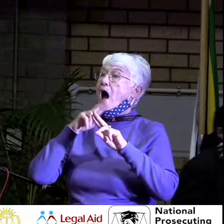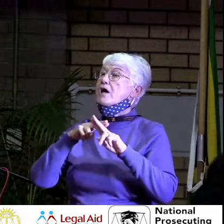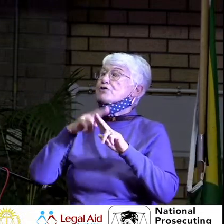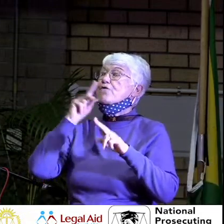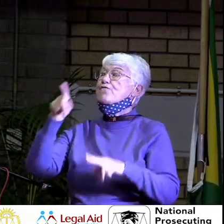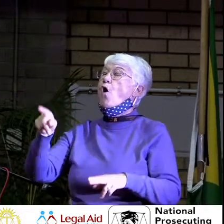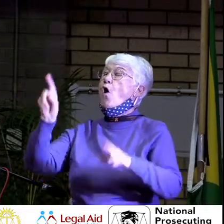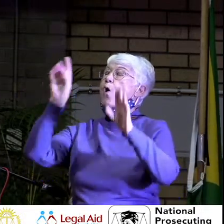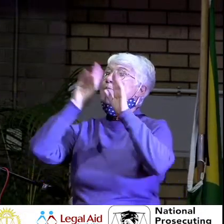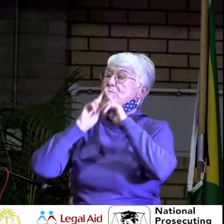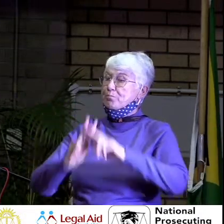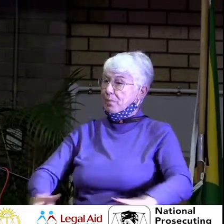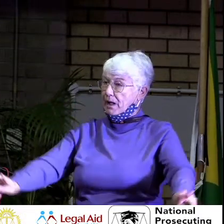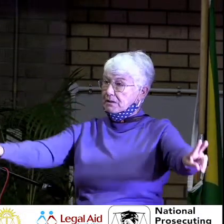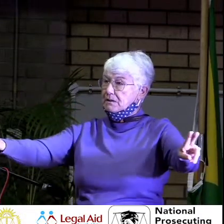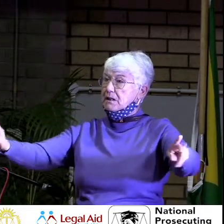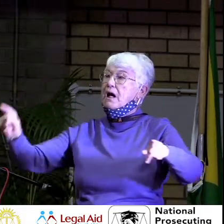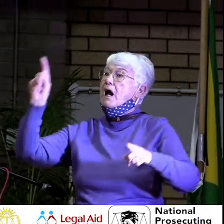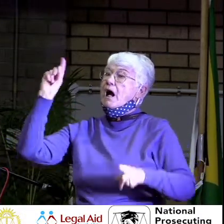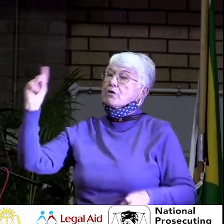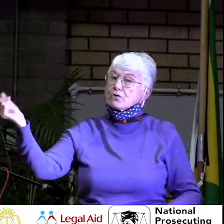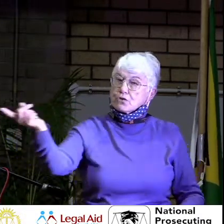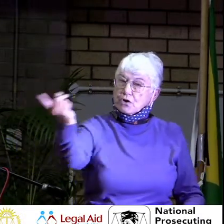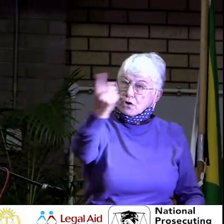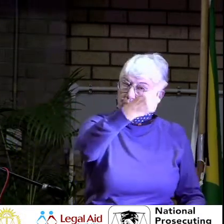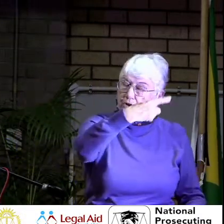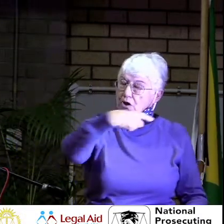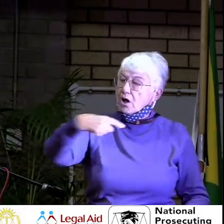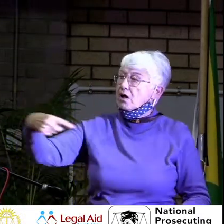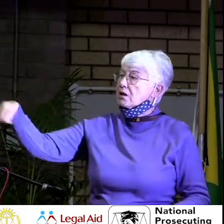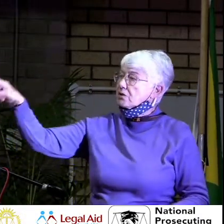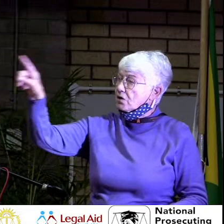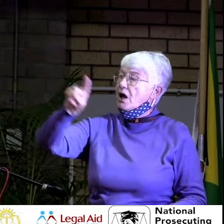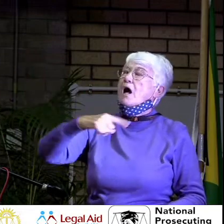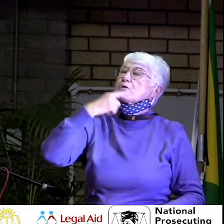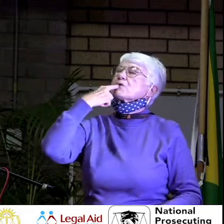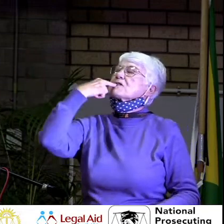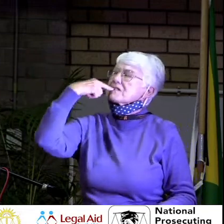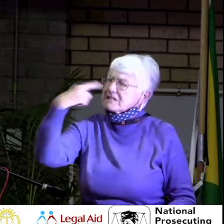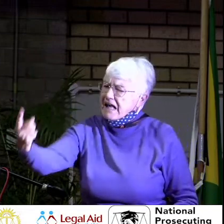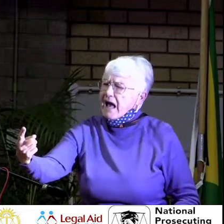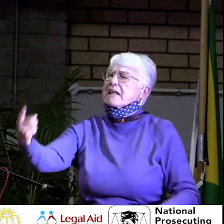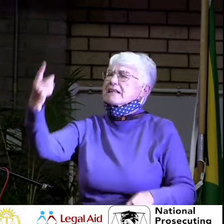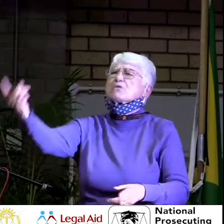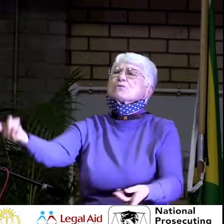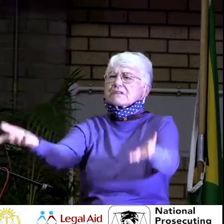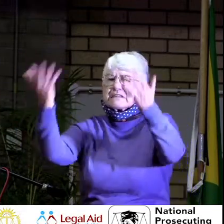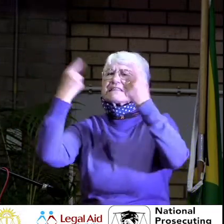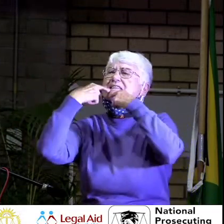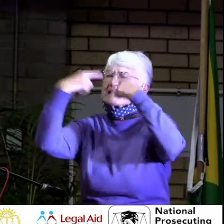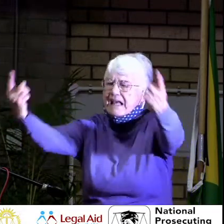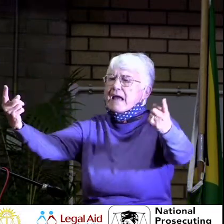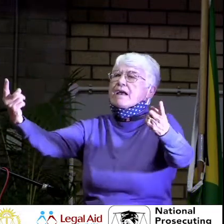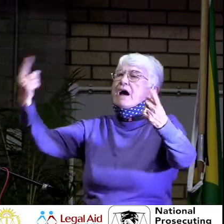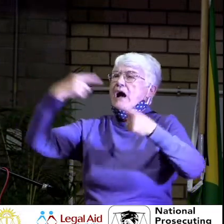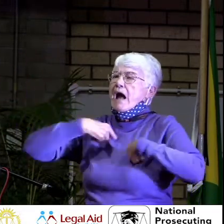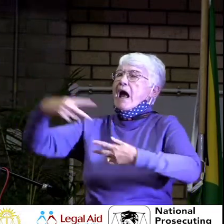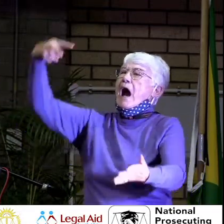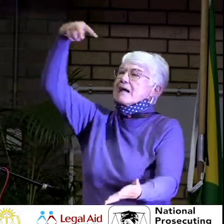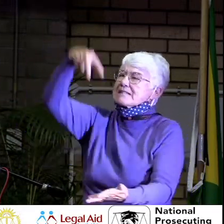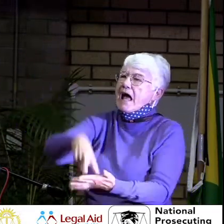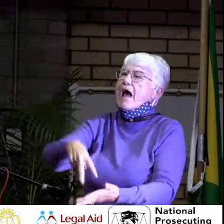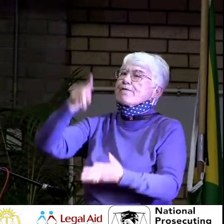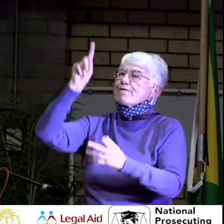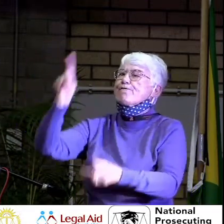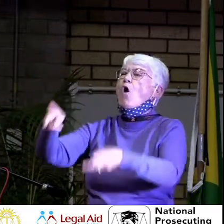hope today all of you will, together with me, say, I stand for peace. Let's all say together, I stand for